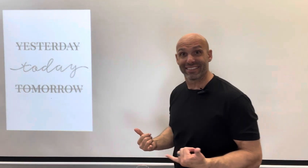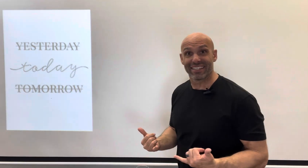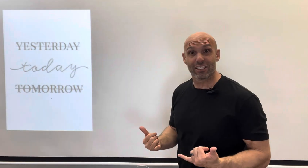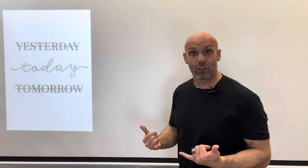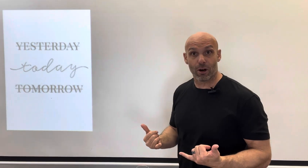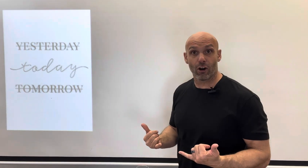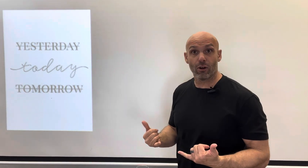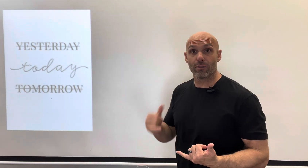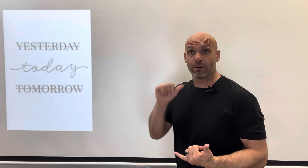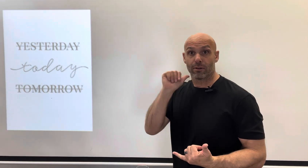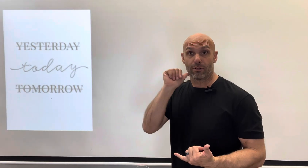tomorrow,